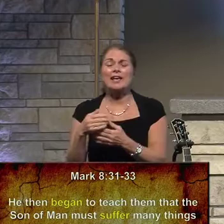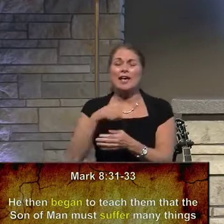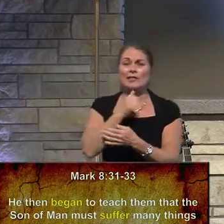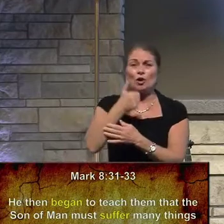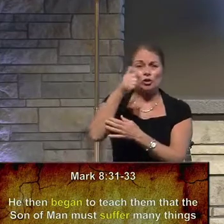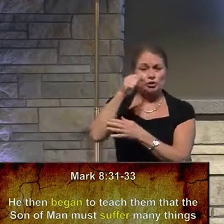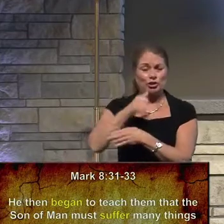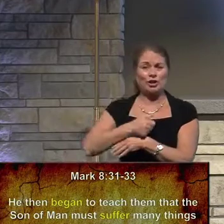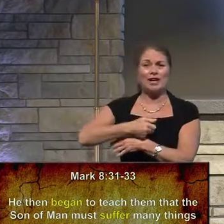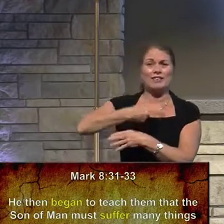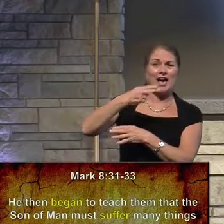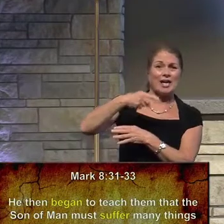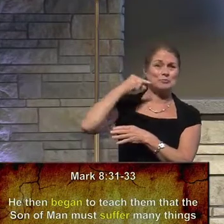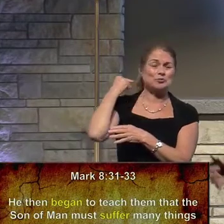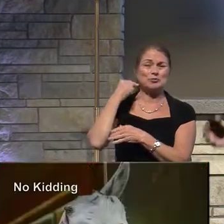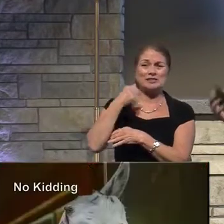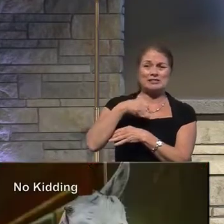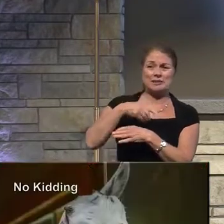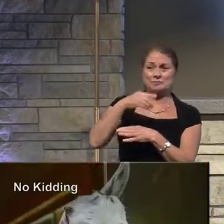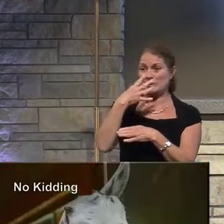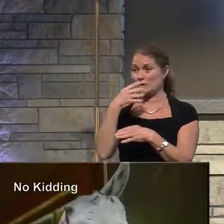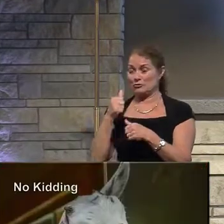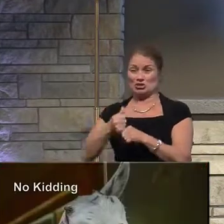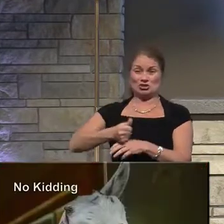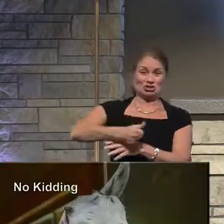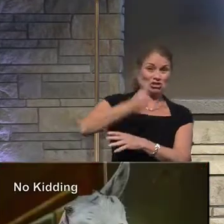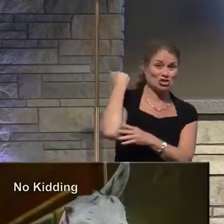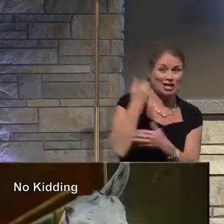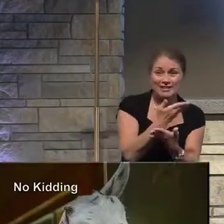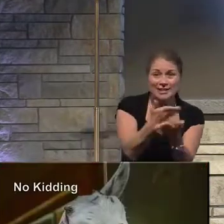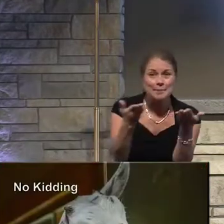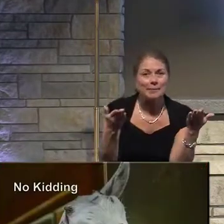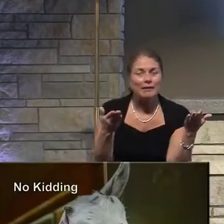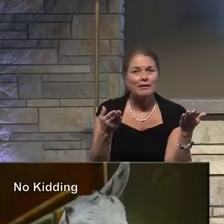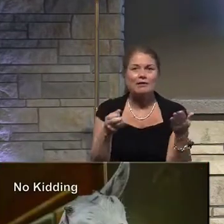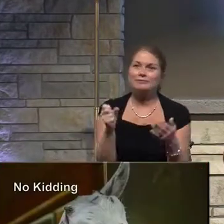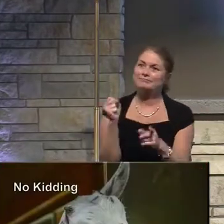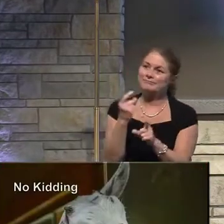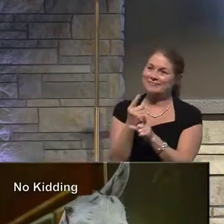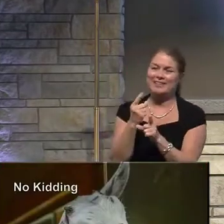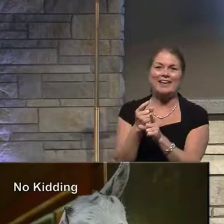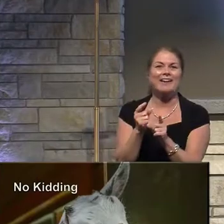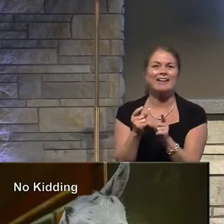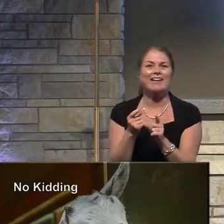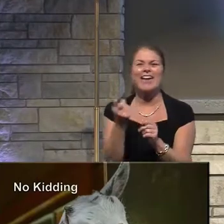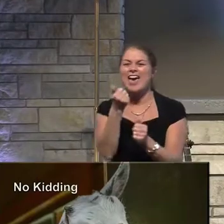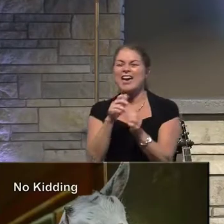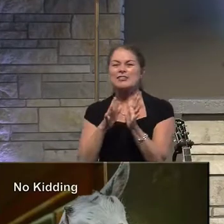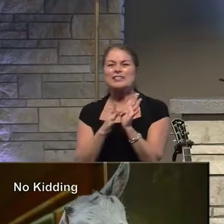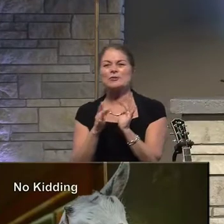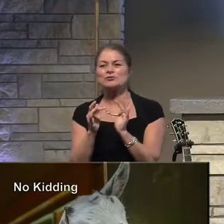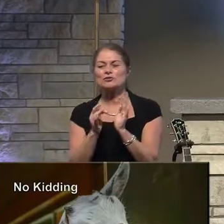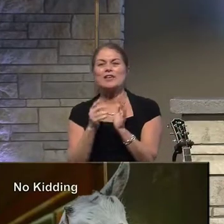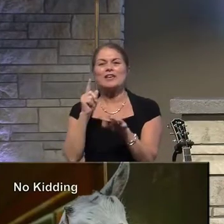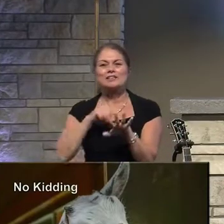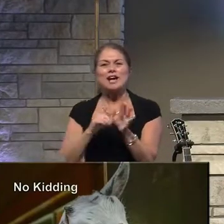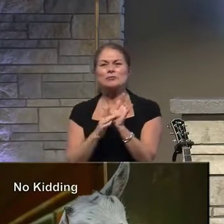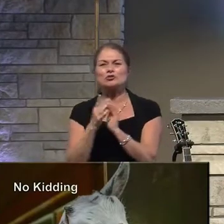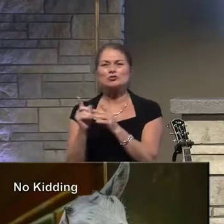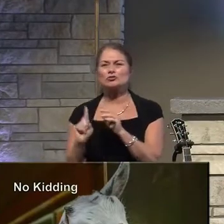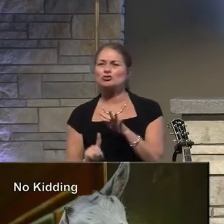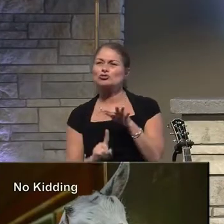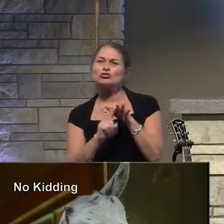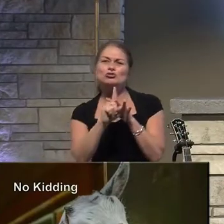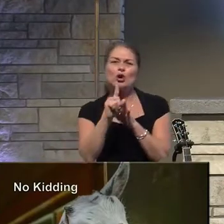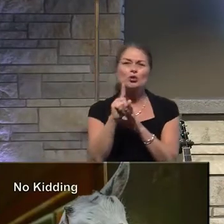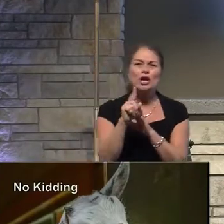chief priests and the teachers of the law, which you got to say, no kidding. I mean, Jesus, every time you interacted with them, you showed them up, you humiliated them. You even